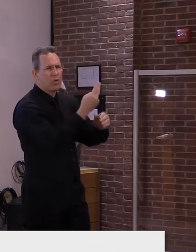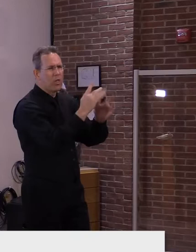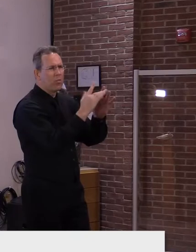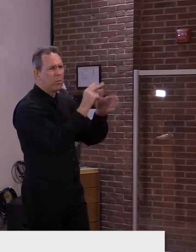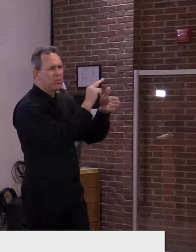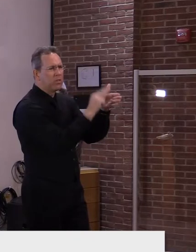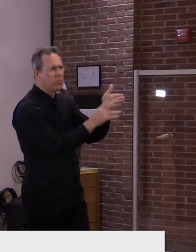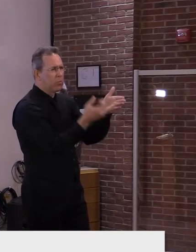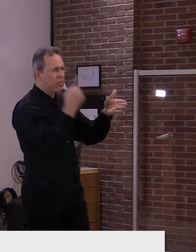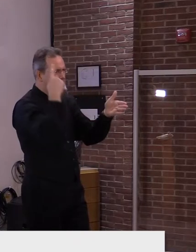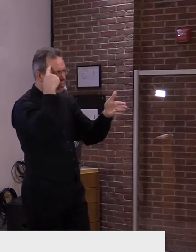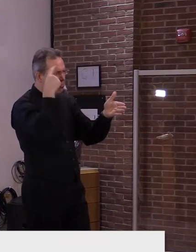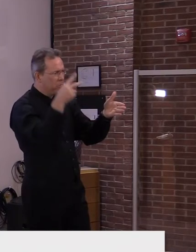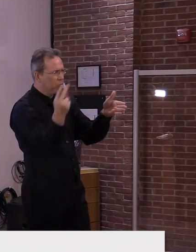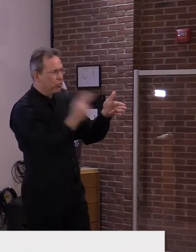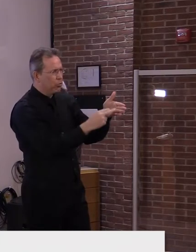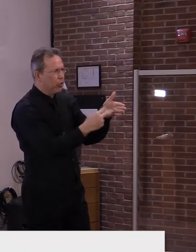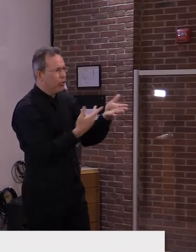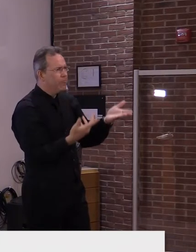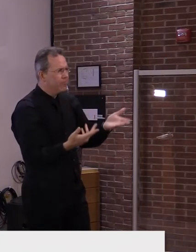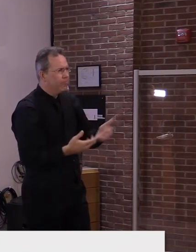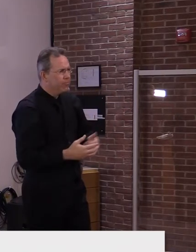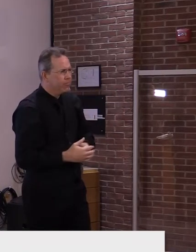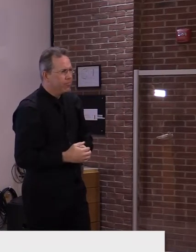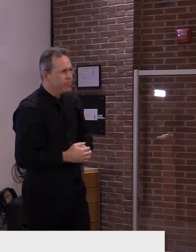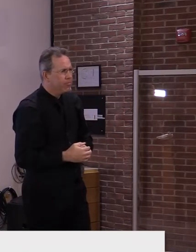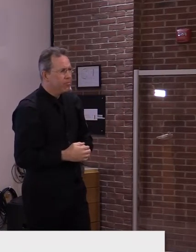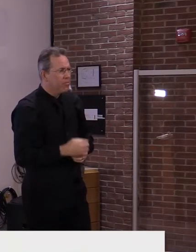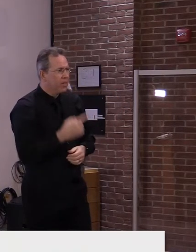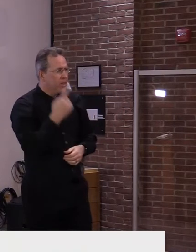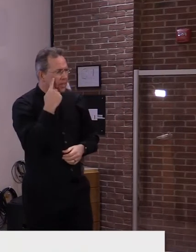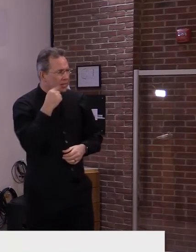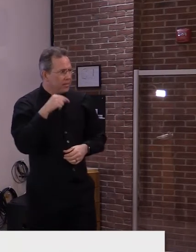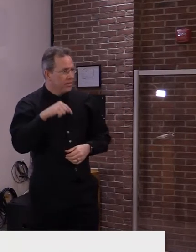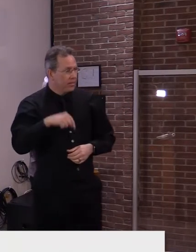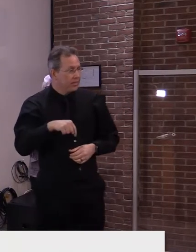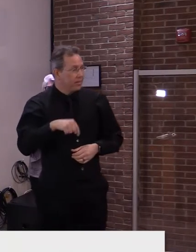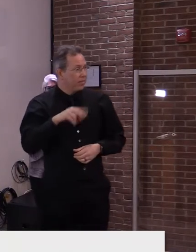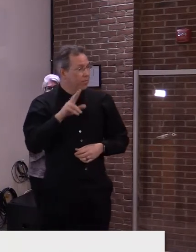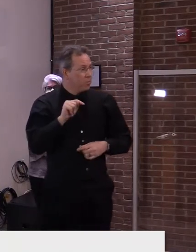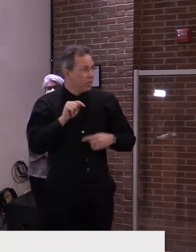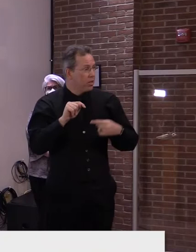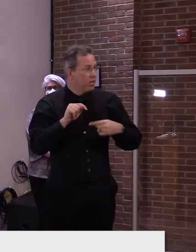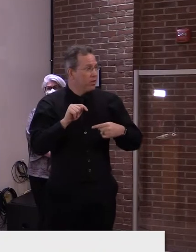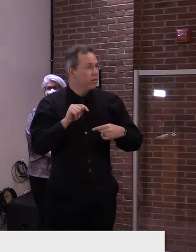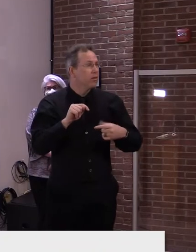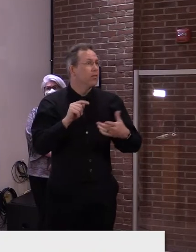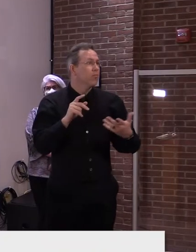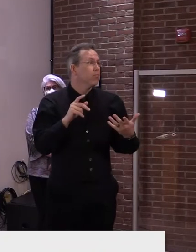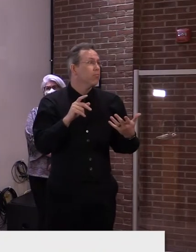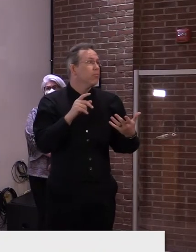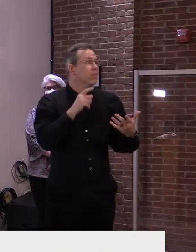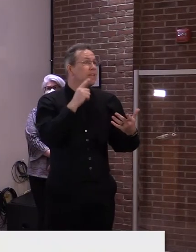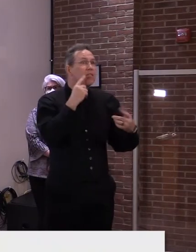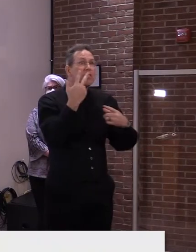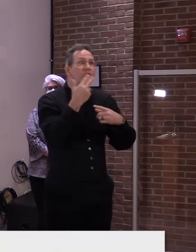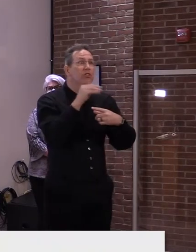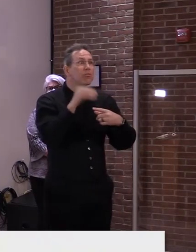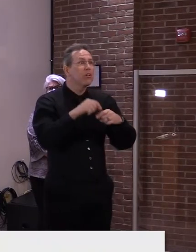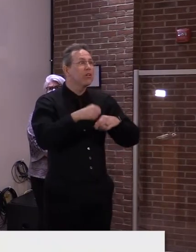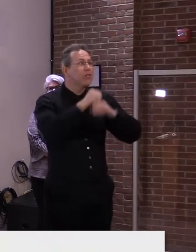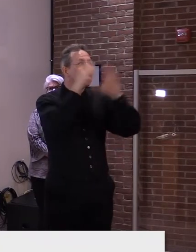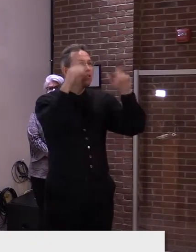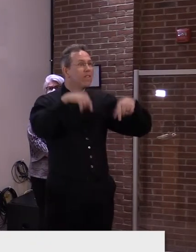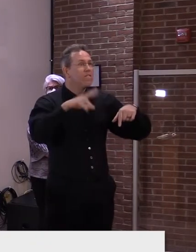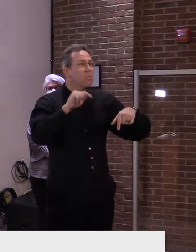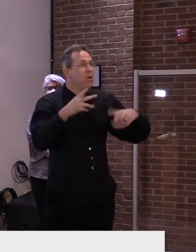And I think in Vermont, that number, if you think 13% is high, may look a little higher